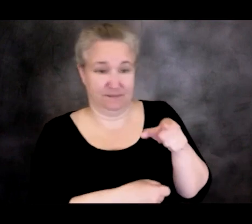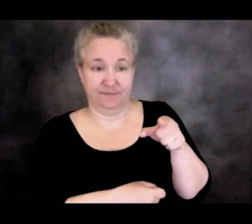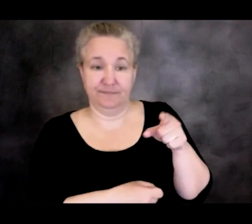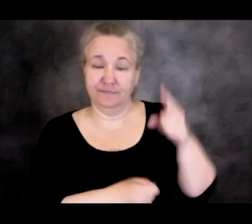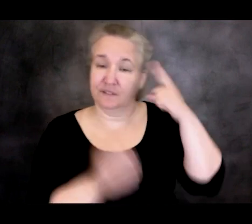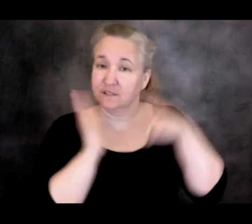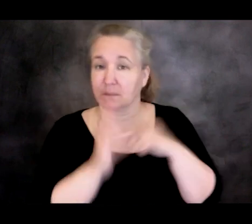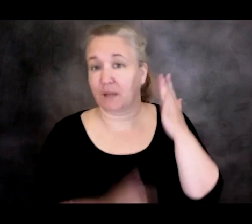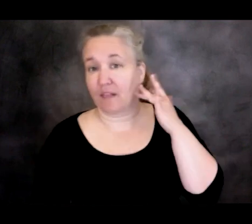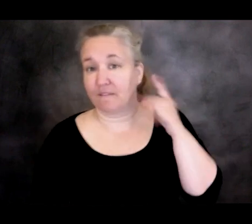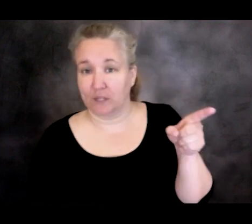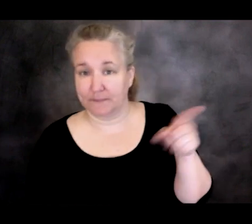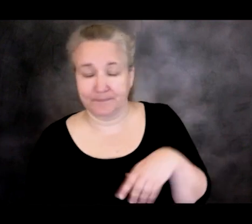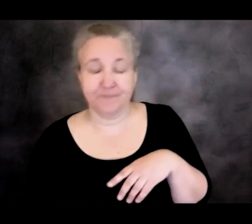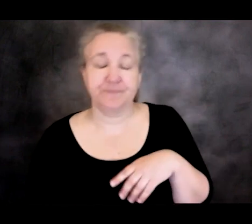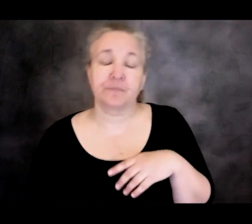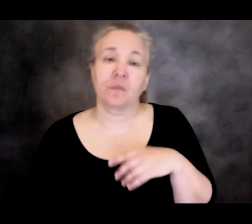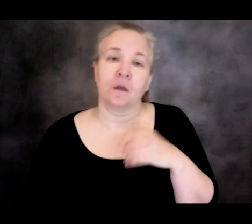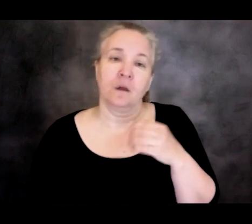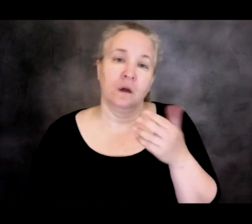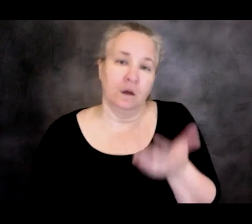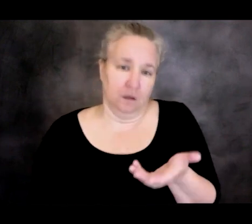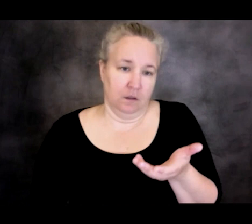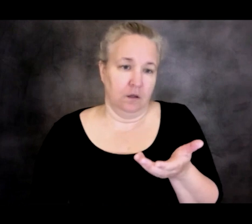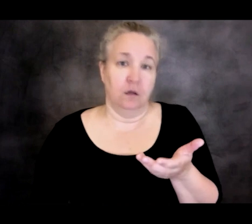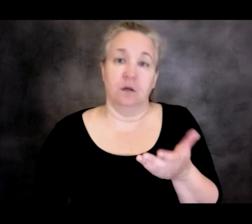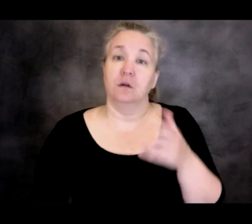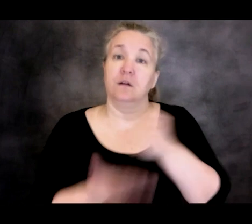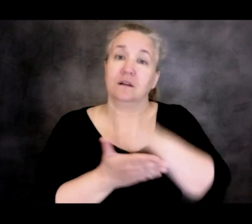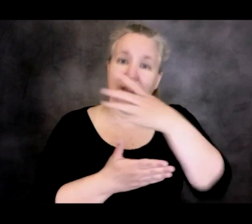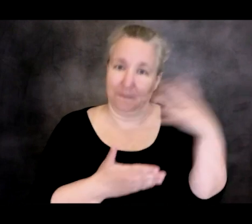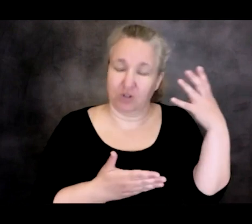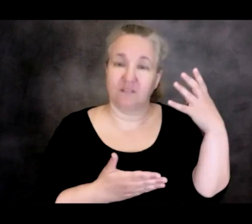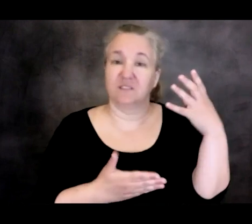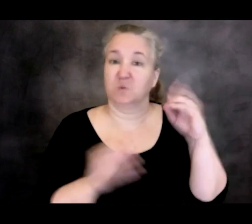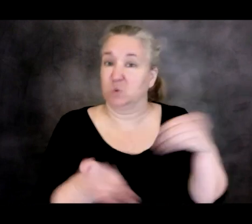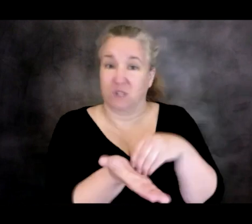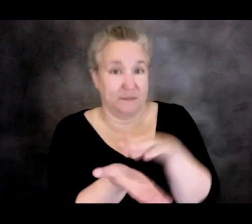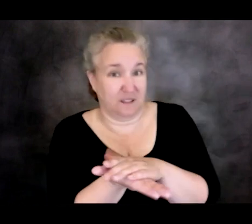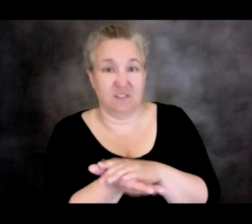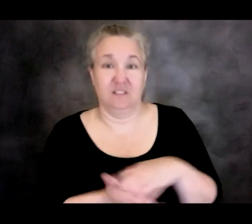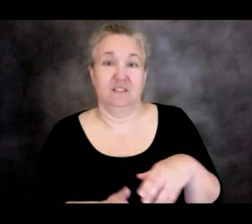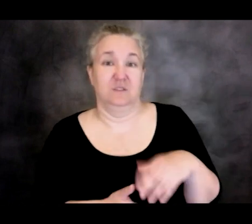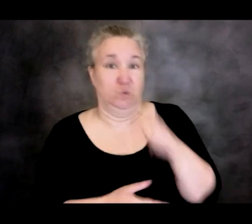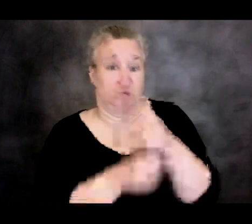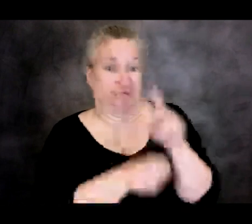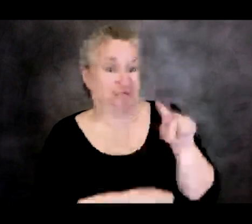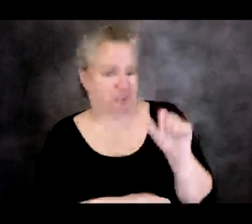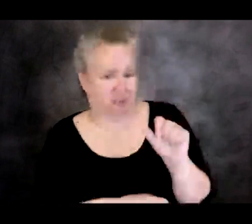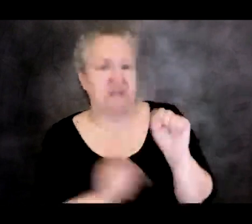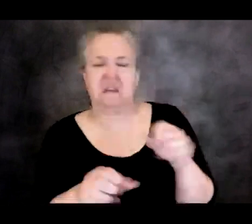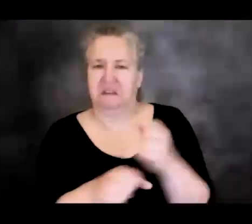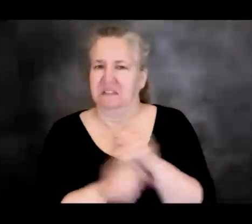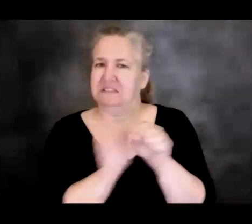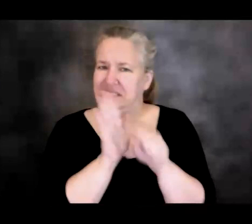for example, undocumented immigrants and DACA beneficiaries have access to state financial aid and